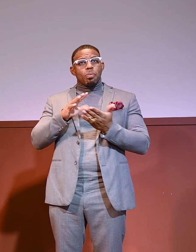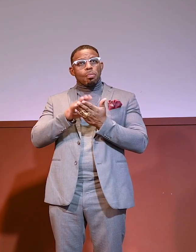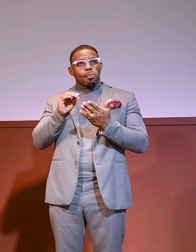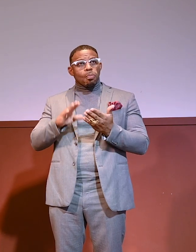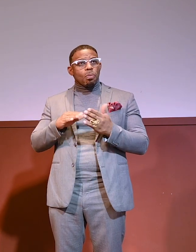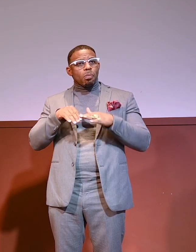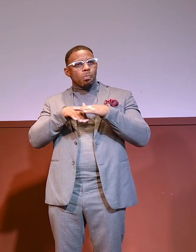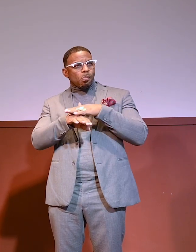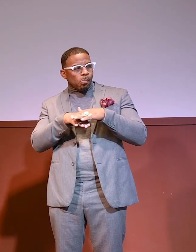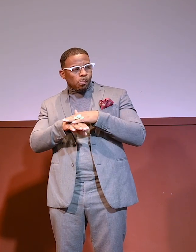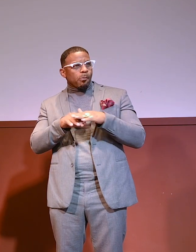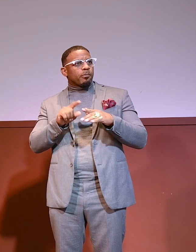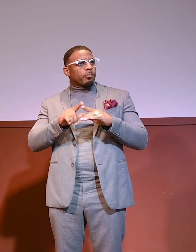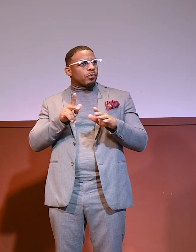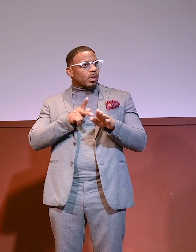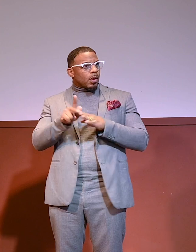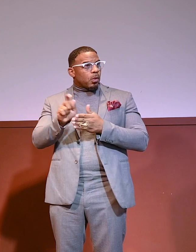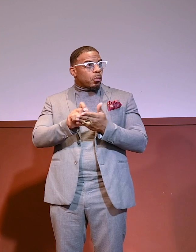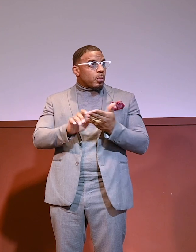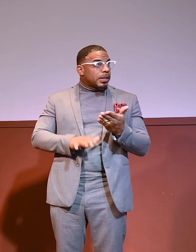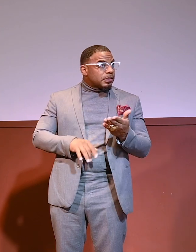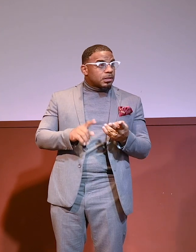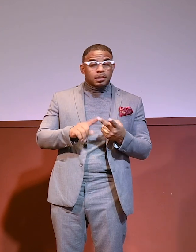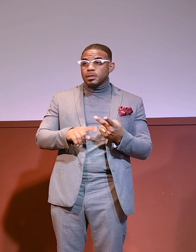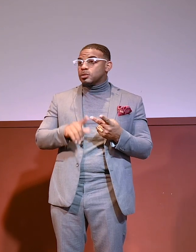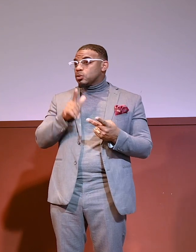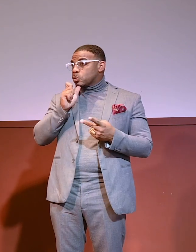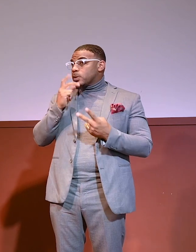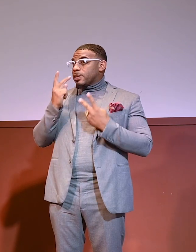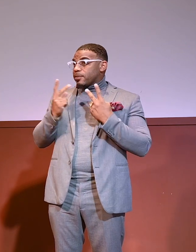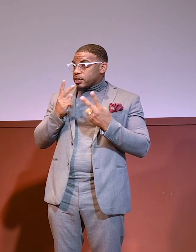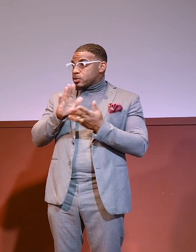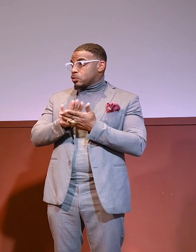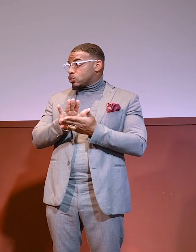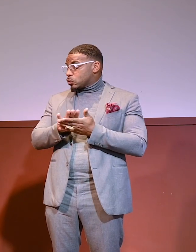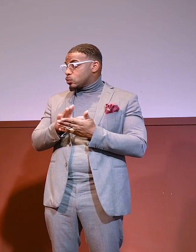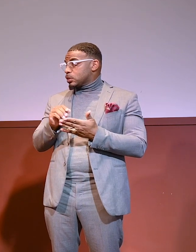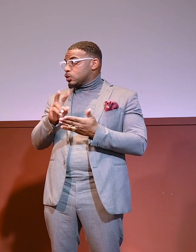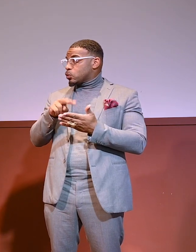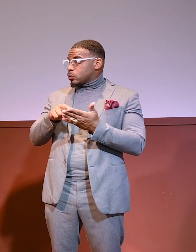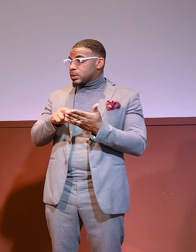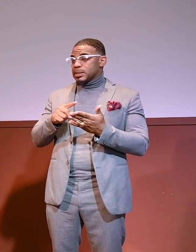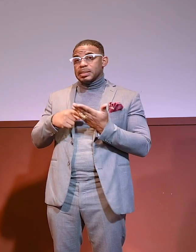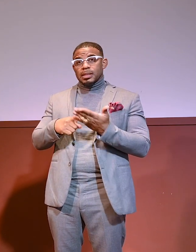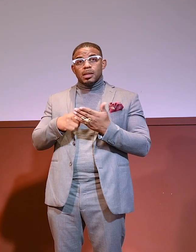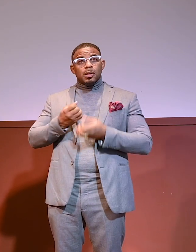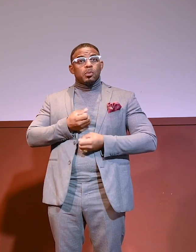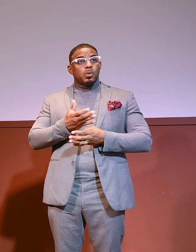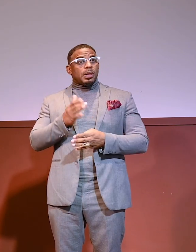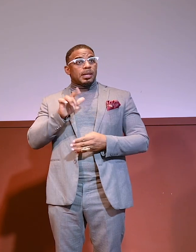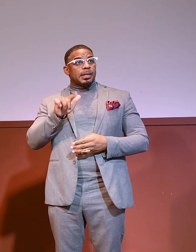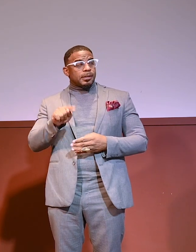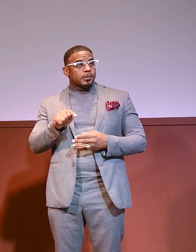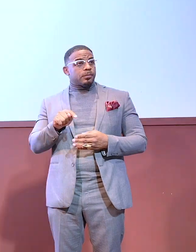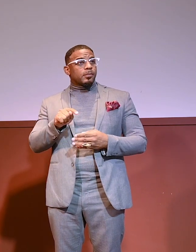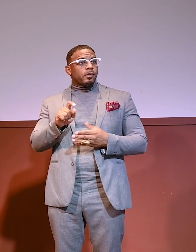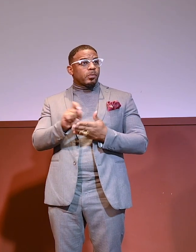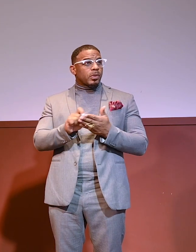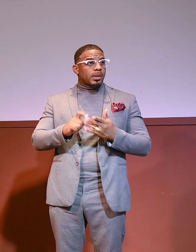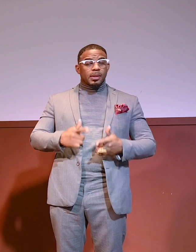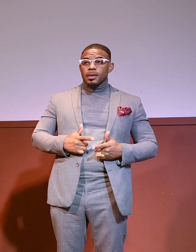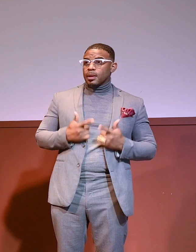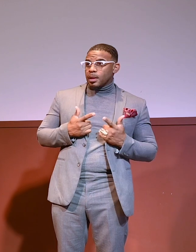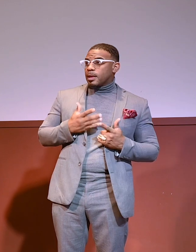have access to professional writers who visit schools and read and discuss poetry and literature, the writing